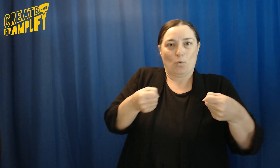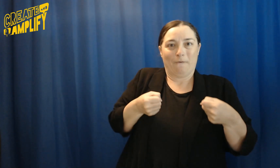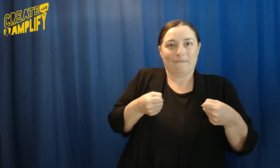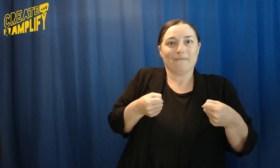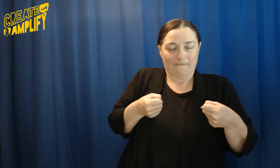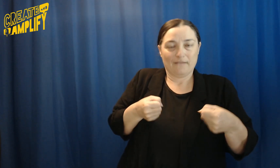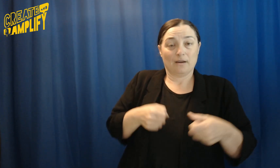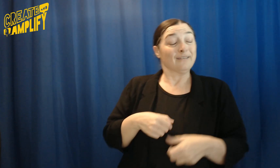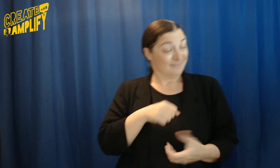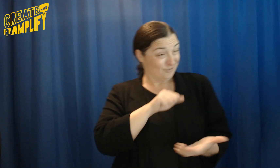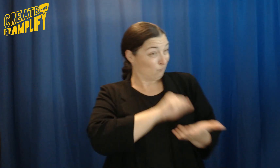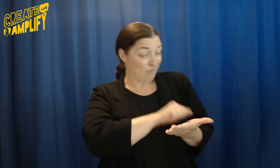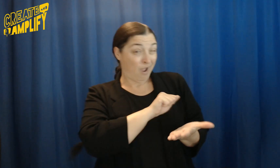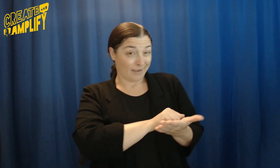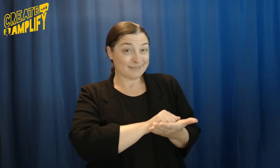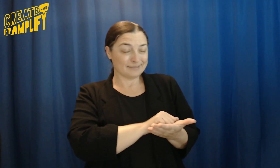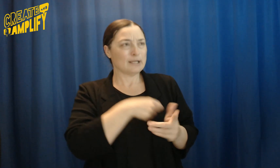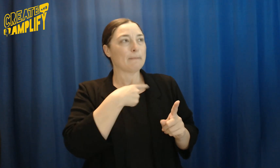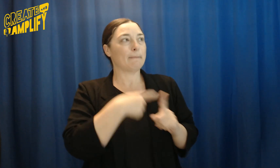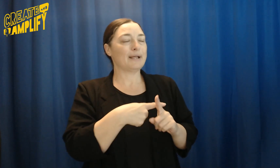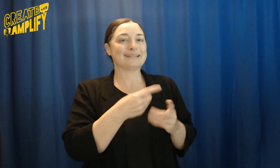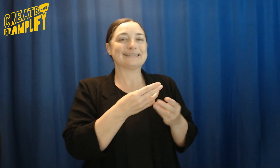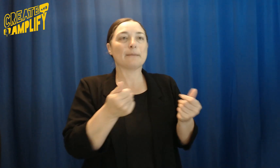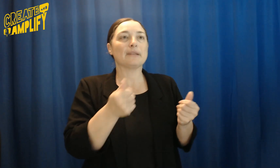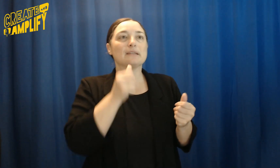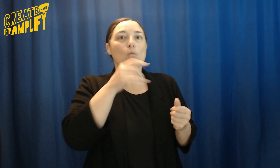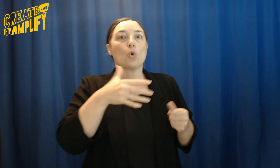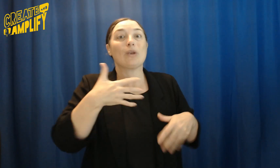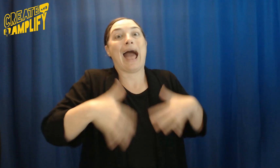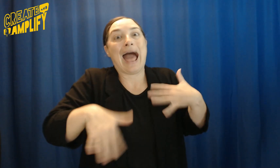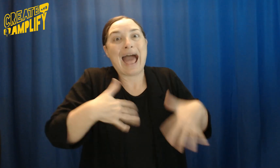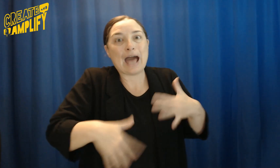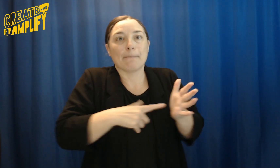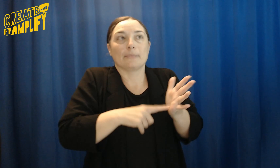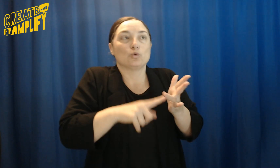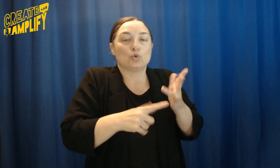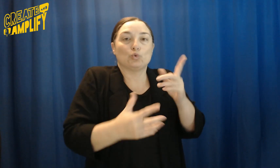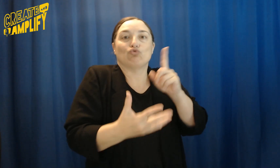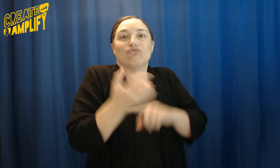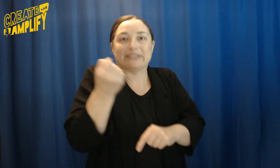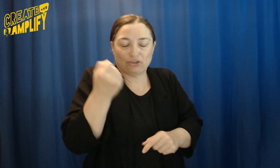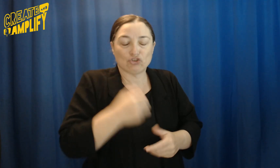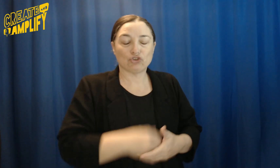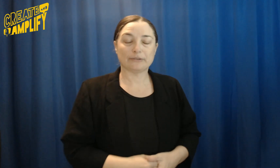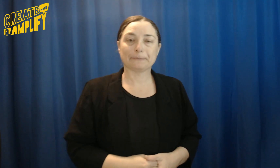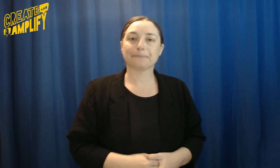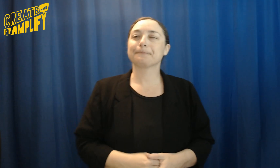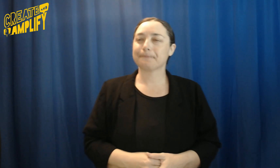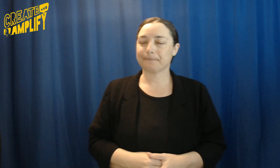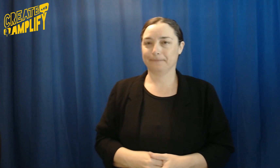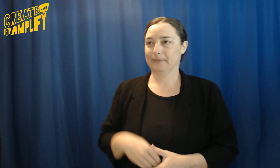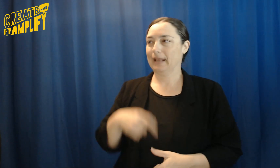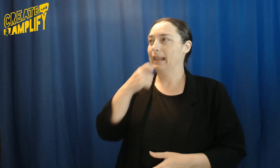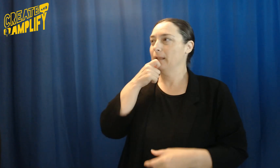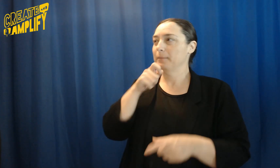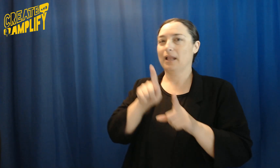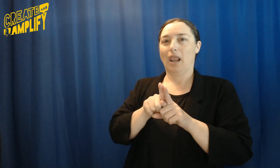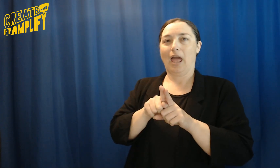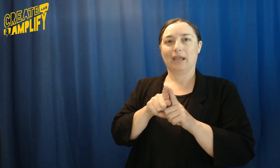in the process of trying to reach it. In the world at the moment, it almost feels like a form of rebellion to hold on to hope when